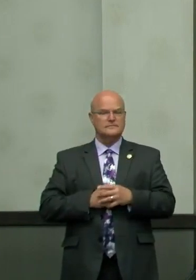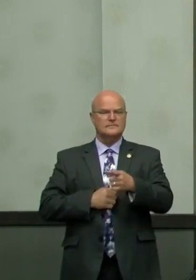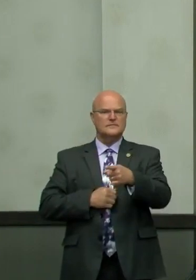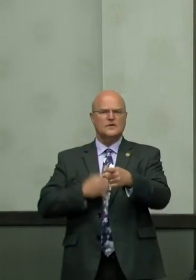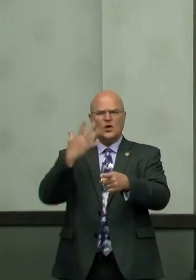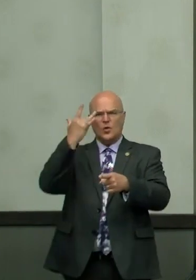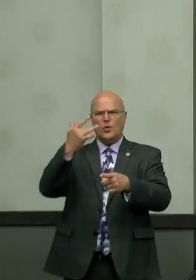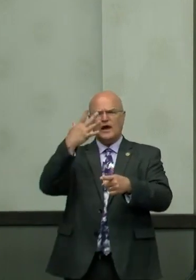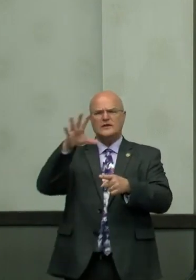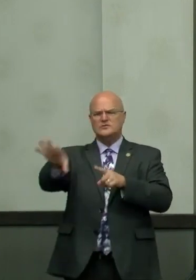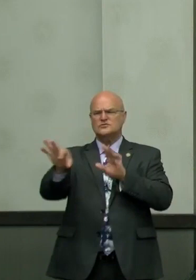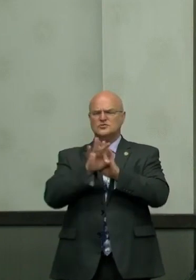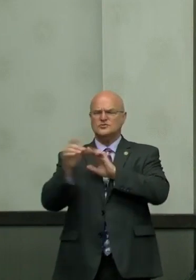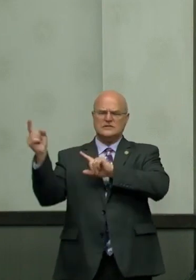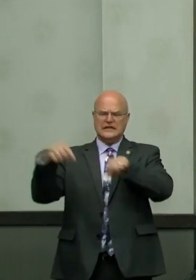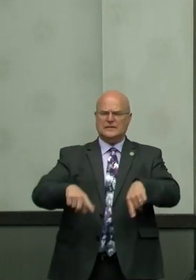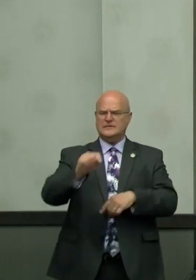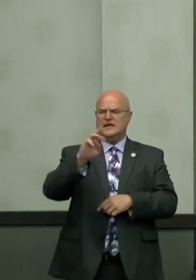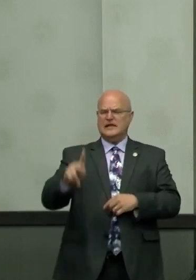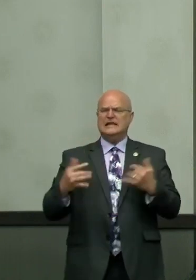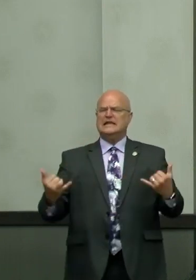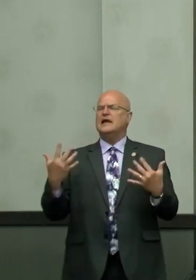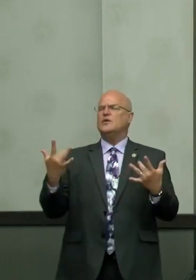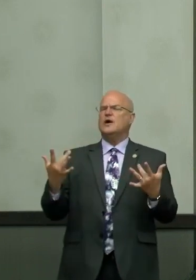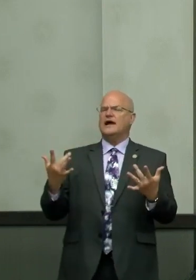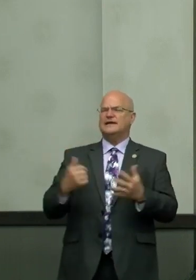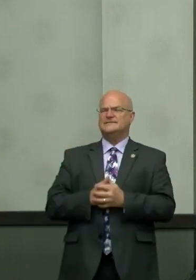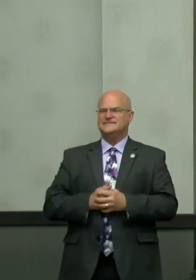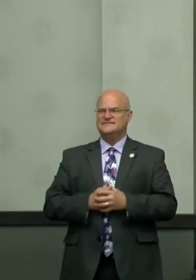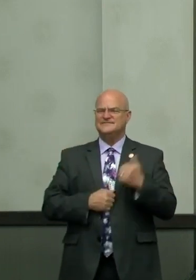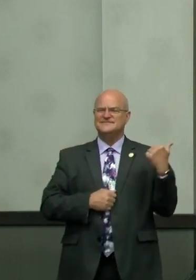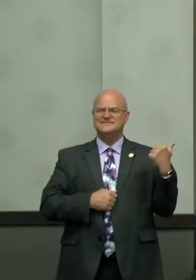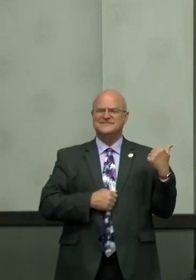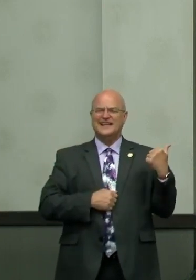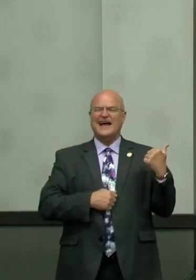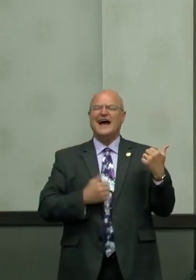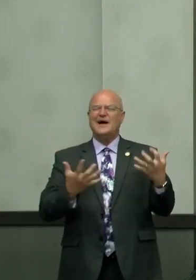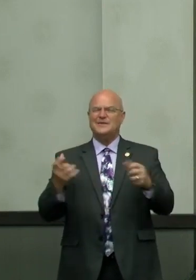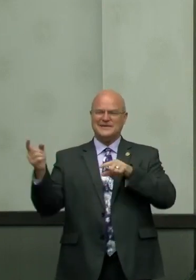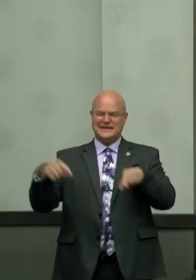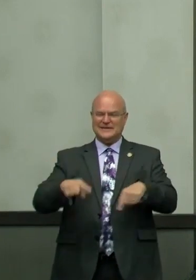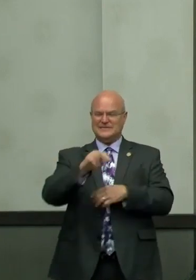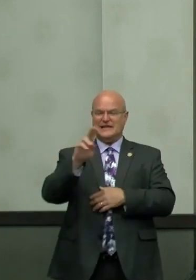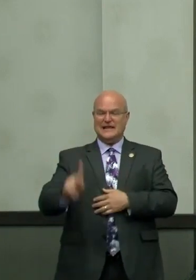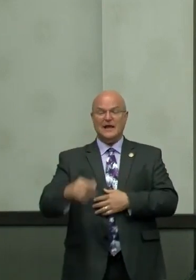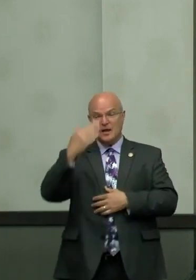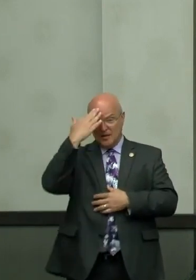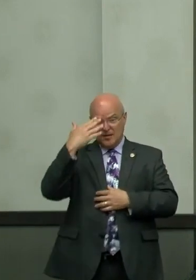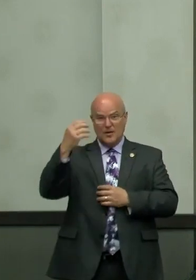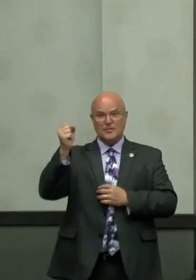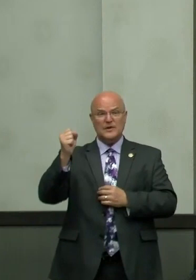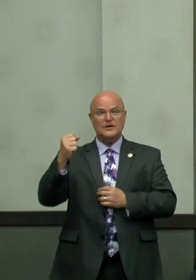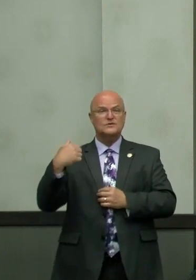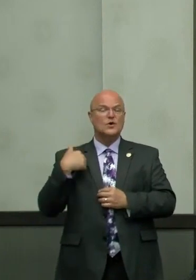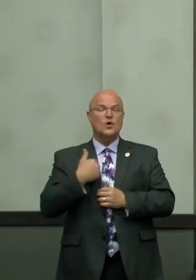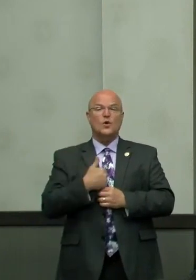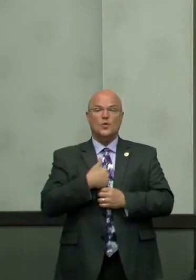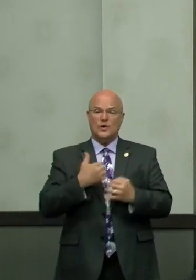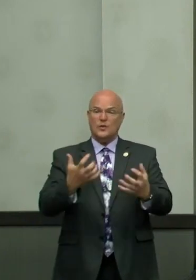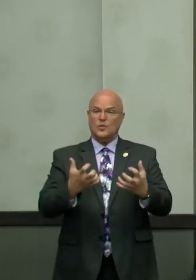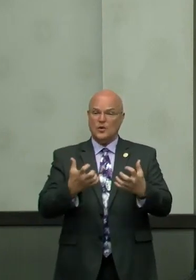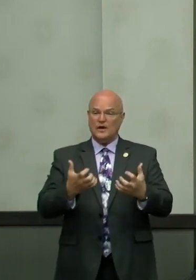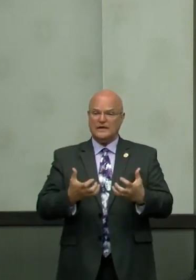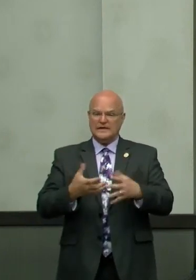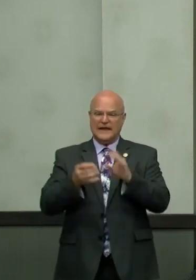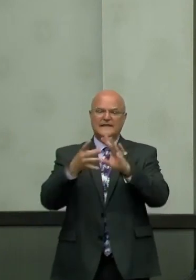Why did you choose to come to Texarkana today? I chose to come to Texarkana because we wanted